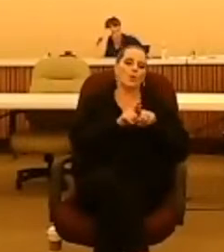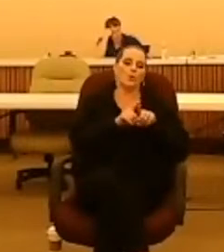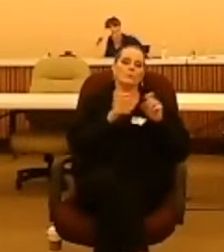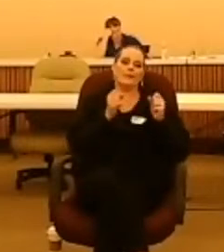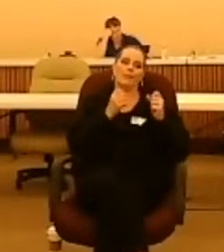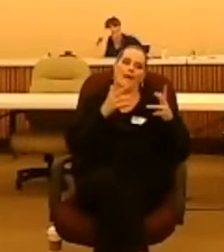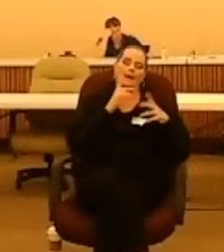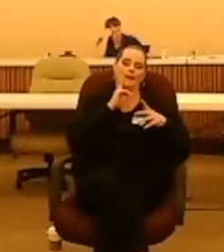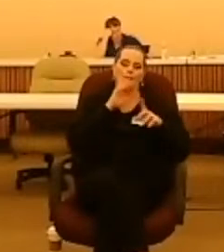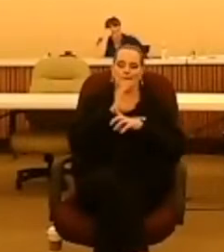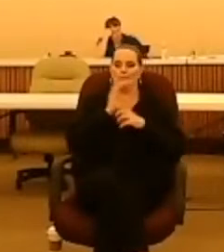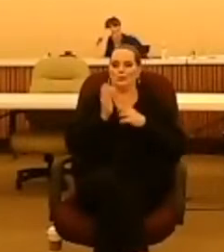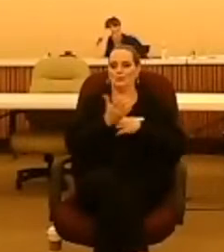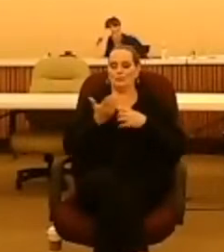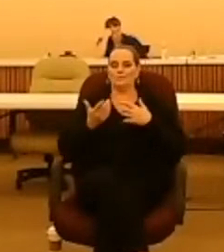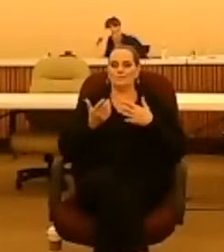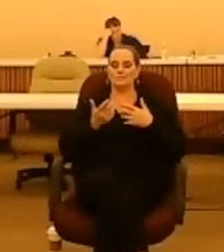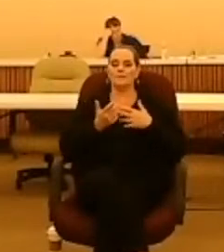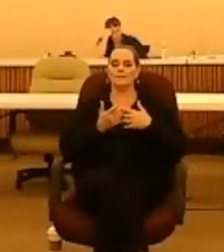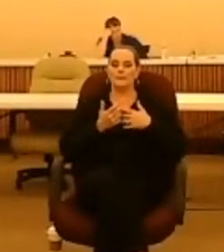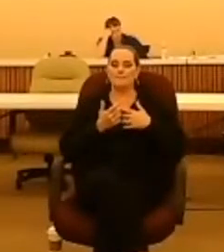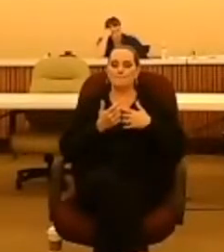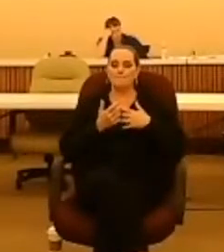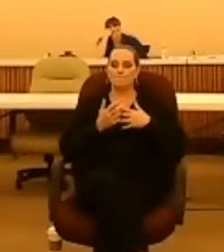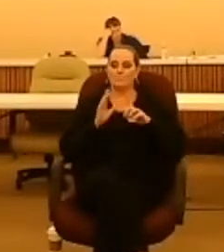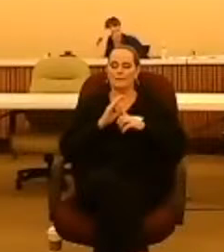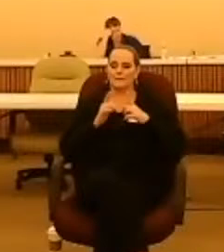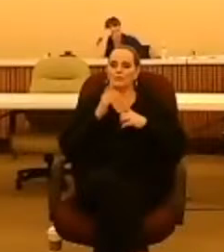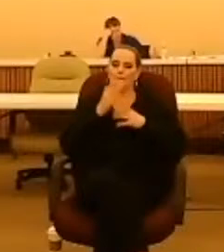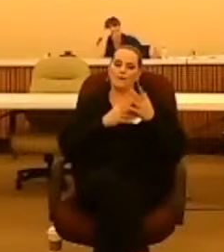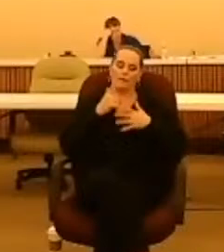them are conditions that are part of the mixed use